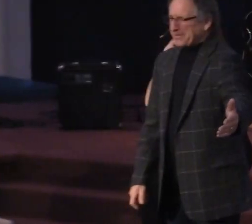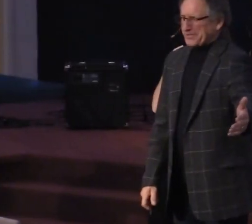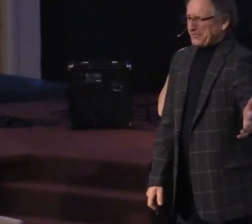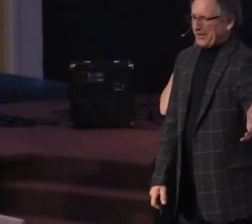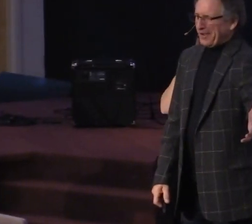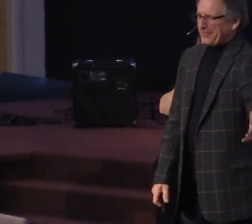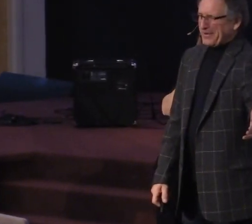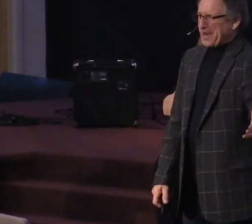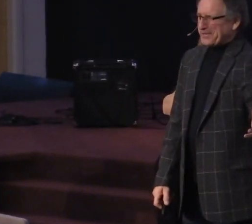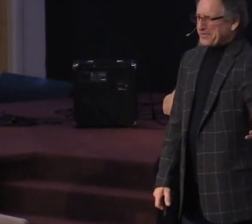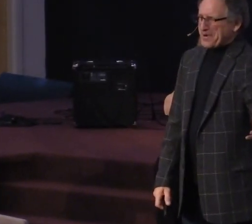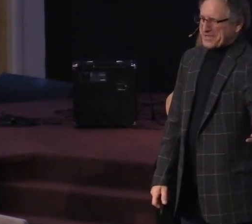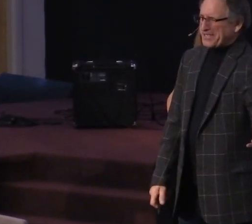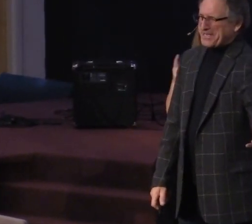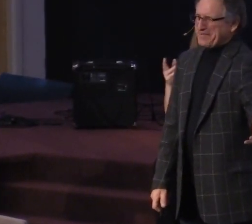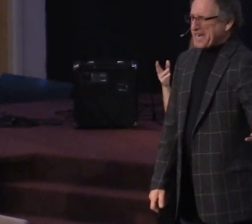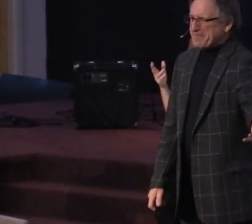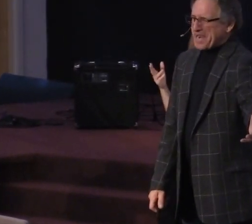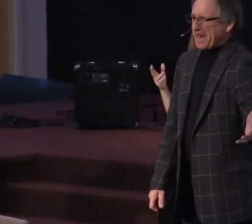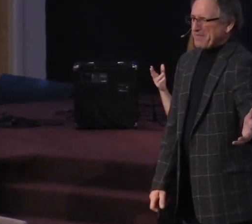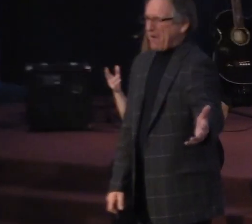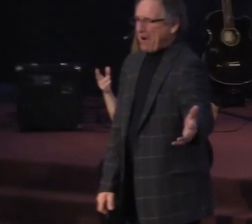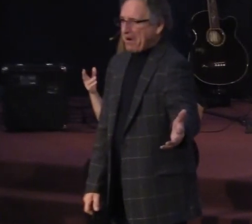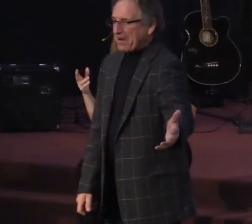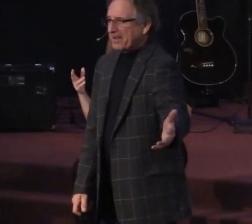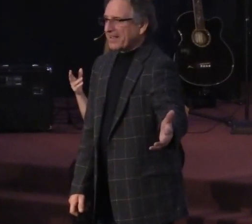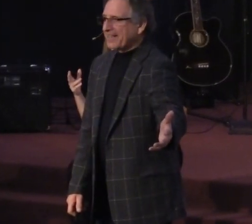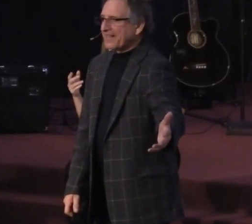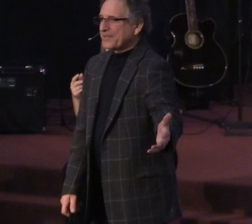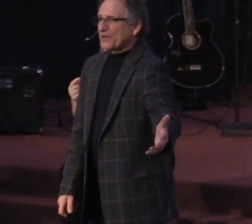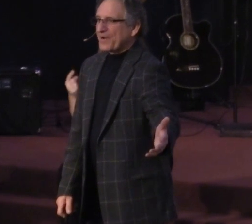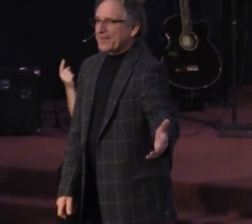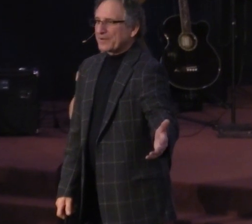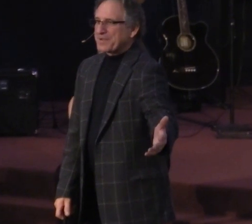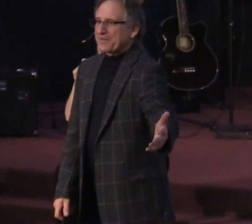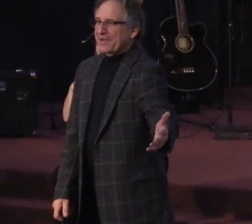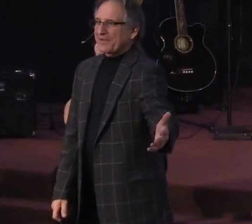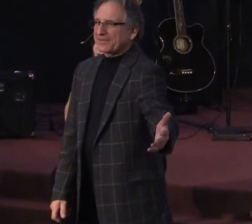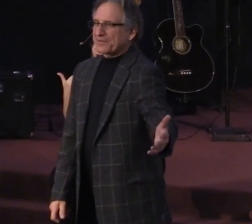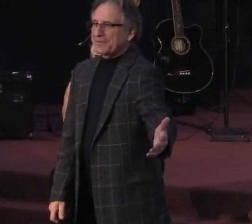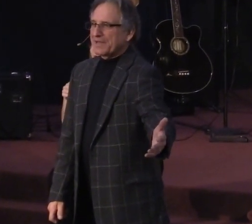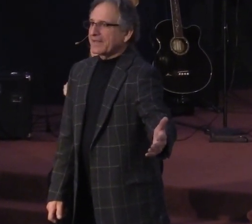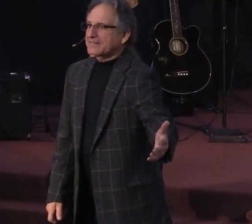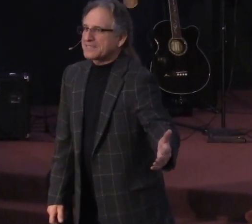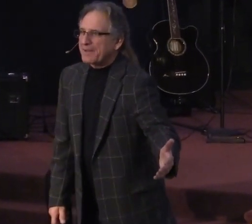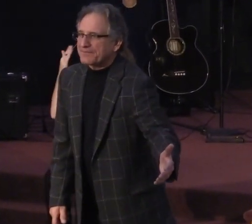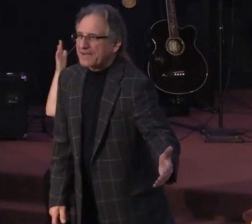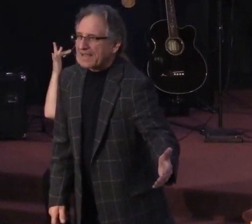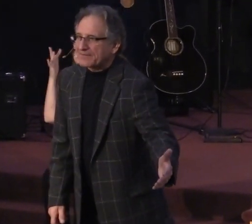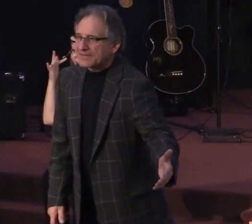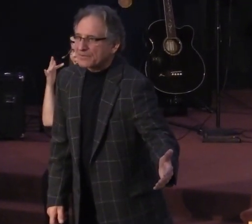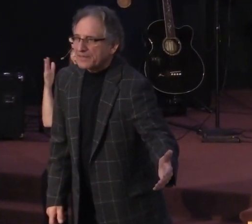little baby just ran off and went right to the room and doesn't even need me anymore. You know why the little baby ran right to the room? Because he spent 5 days a week